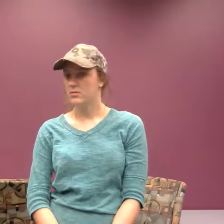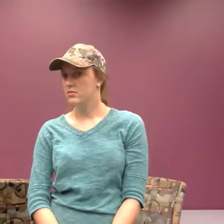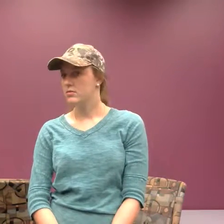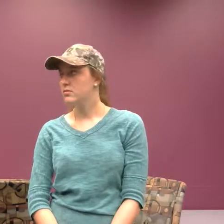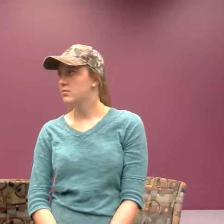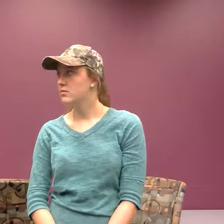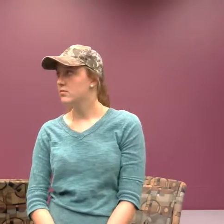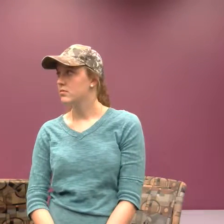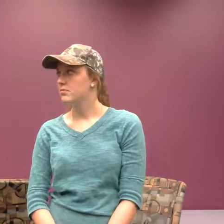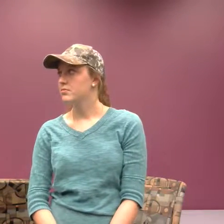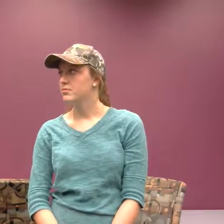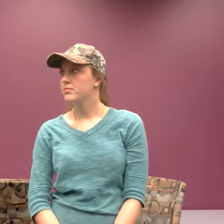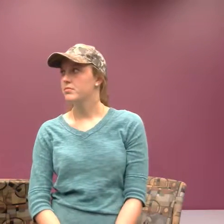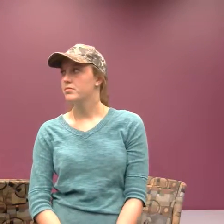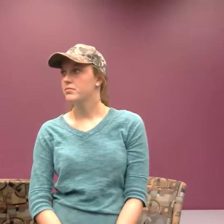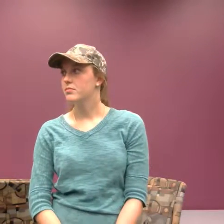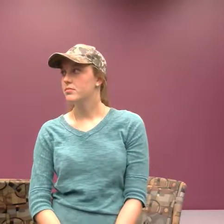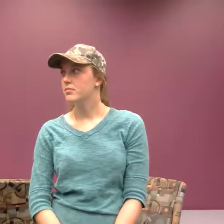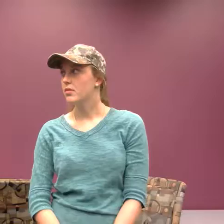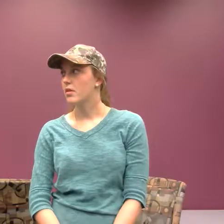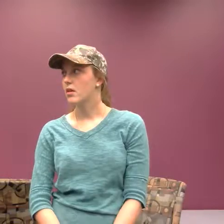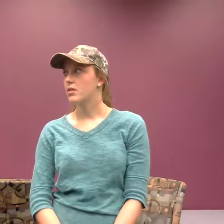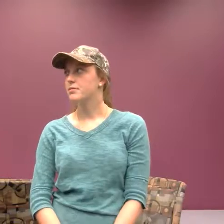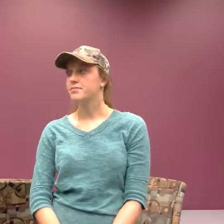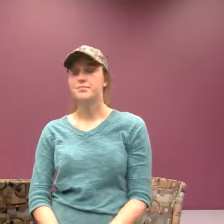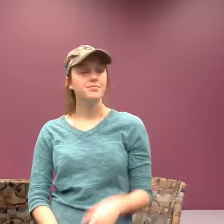first side, and we decided the first side should be